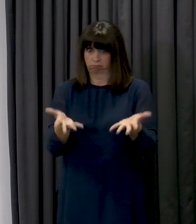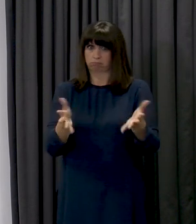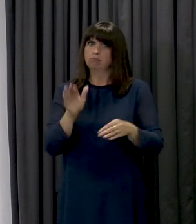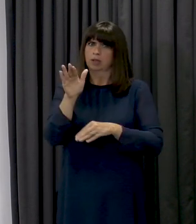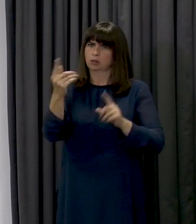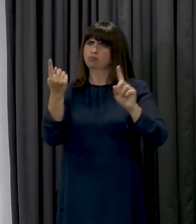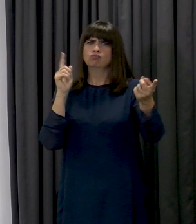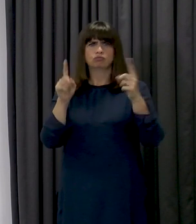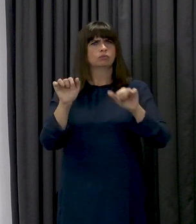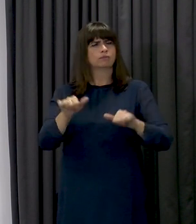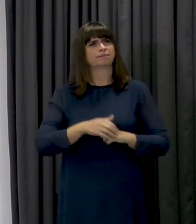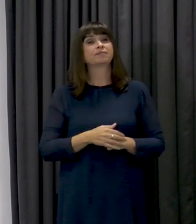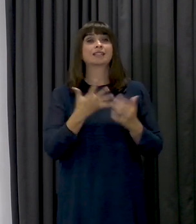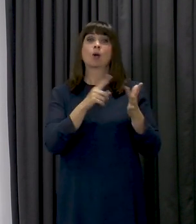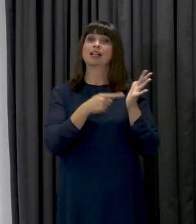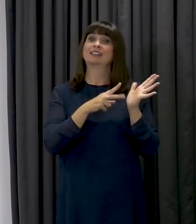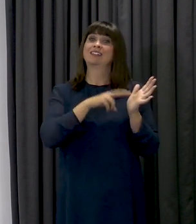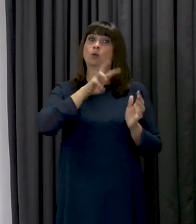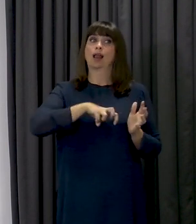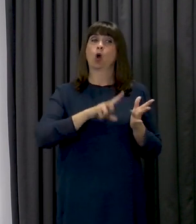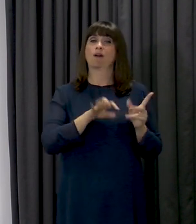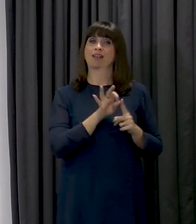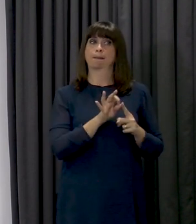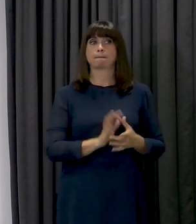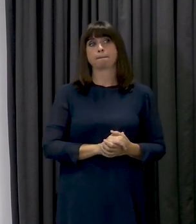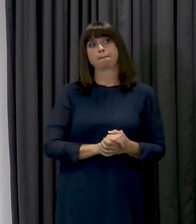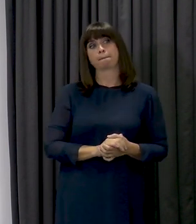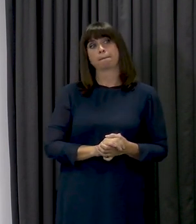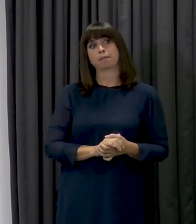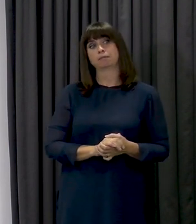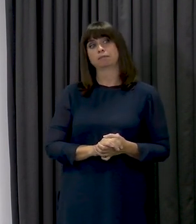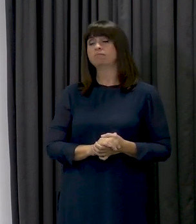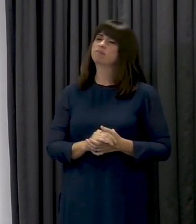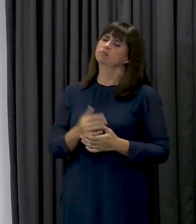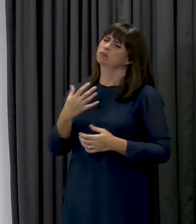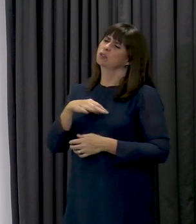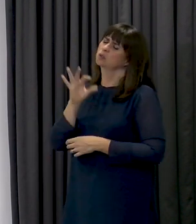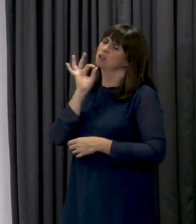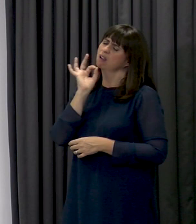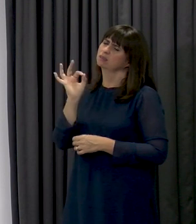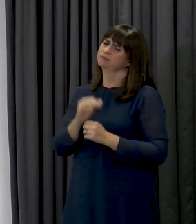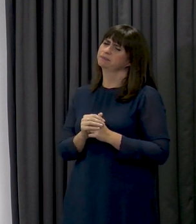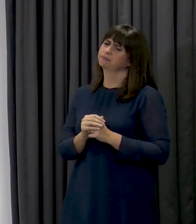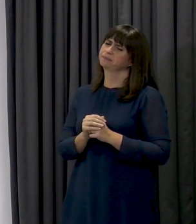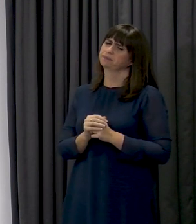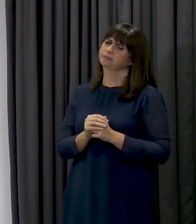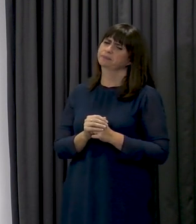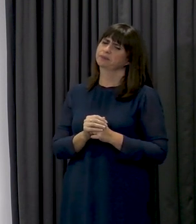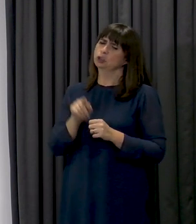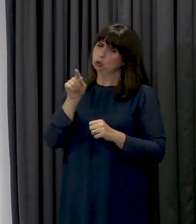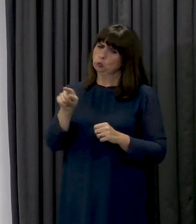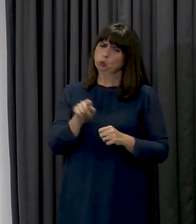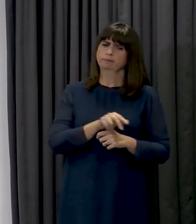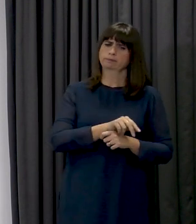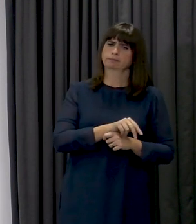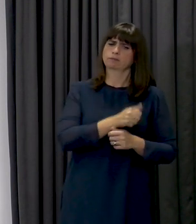Owain Phillips at ITV Wales. First Minister, can I ask, in terms of the reviewing of these rules, you do